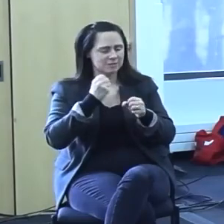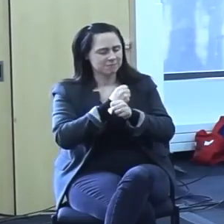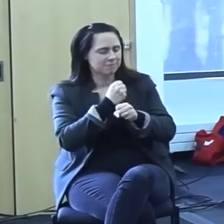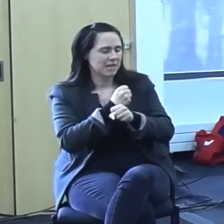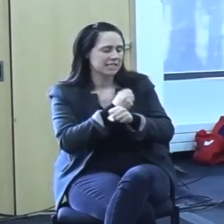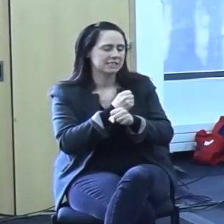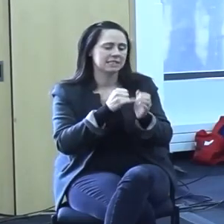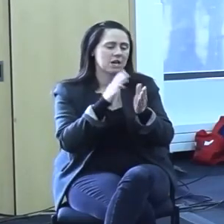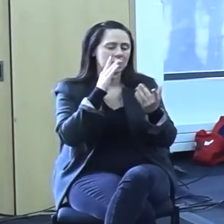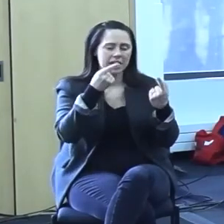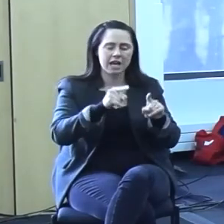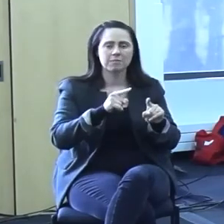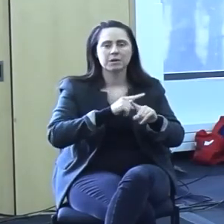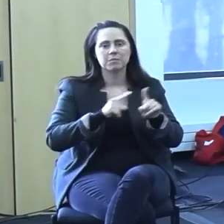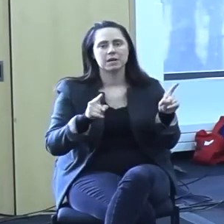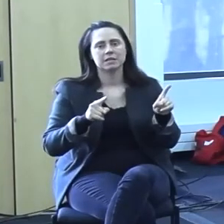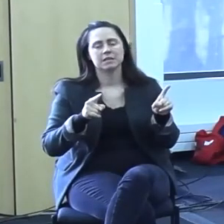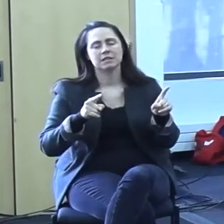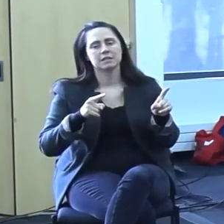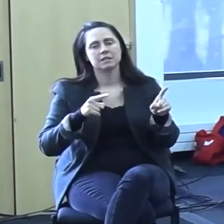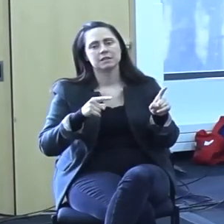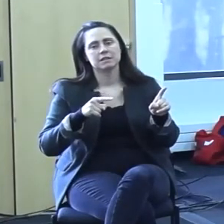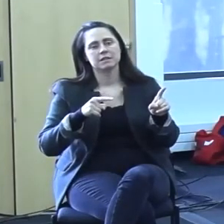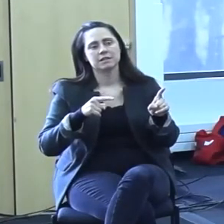come. But I know that